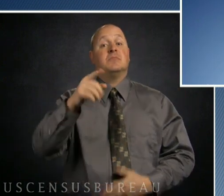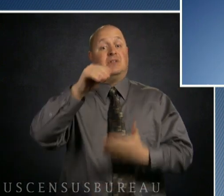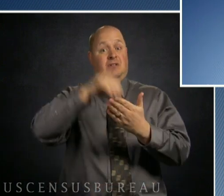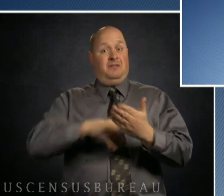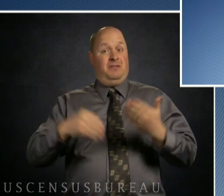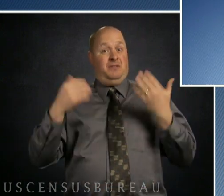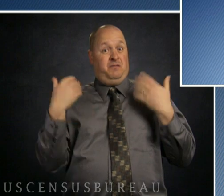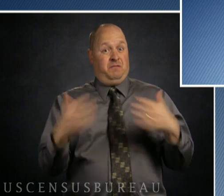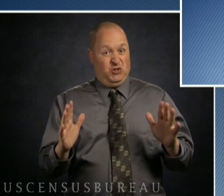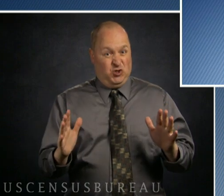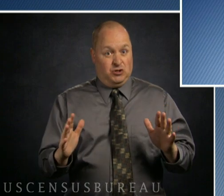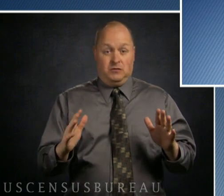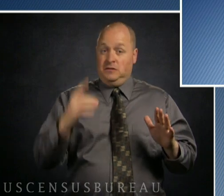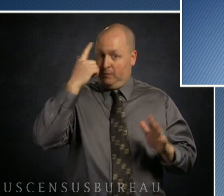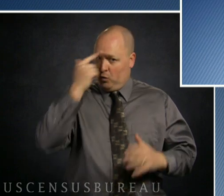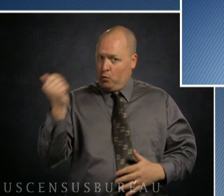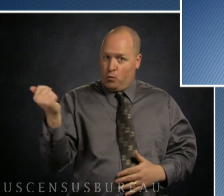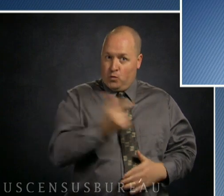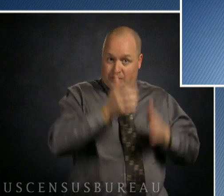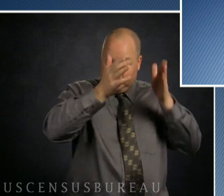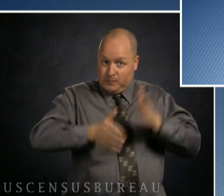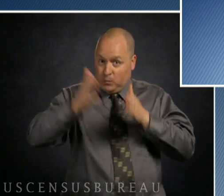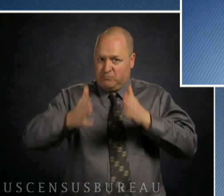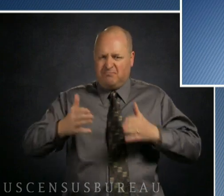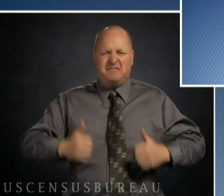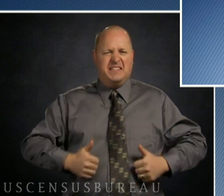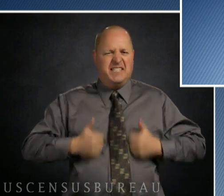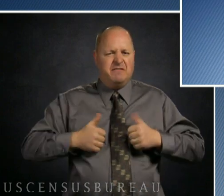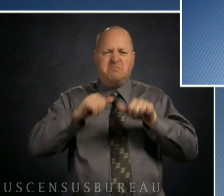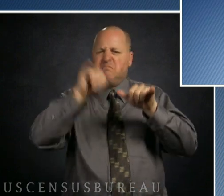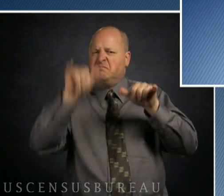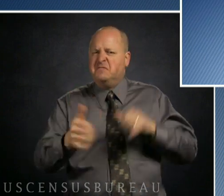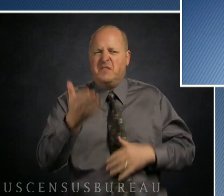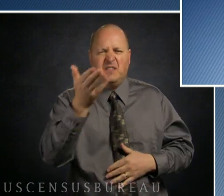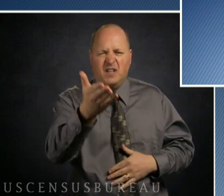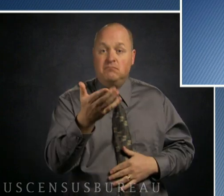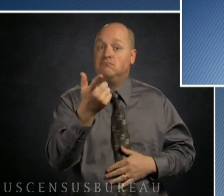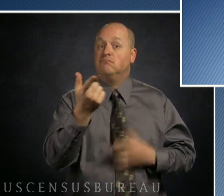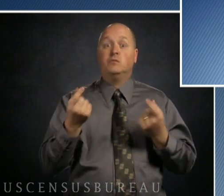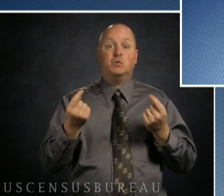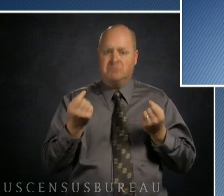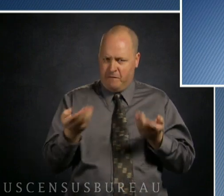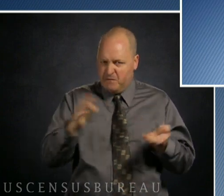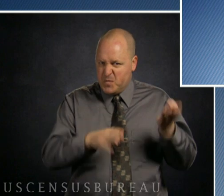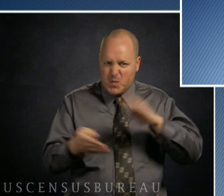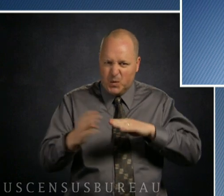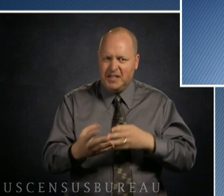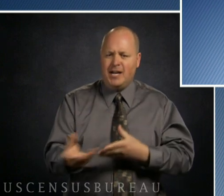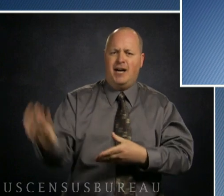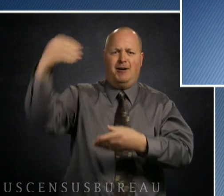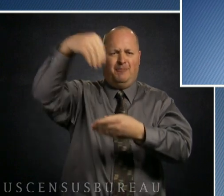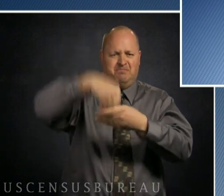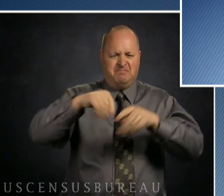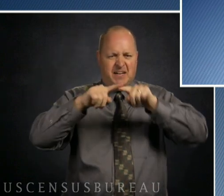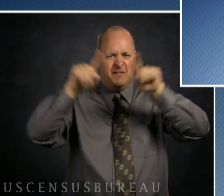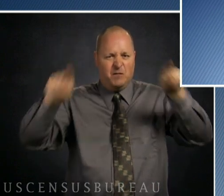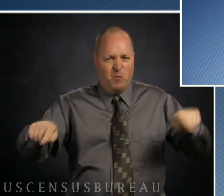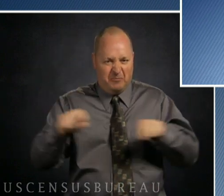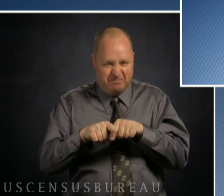you have completed the form for all persons living or staying here, fold the form and put it in the